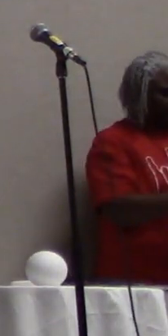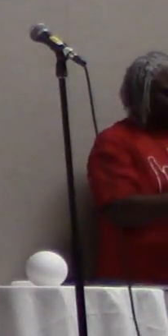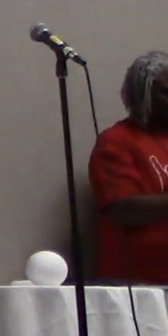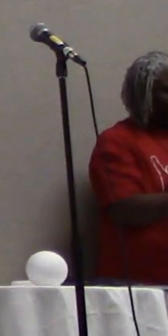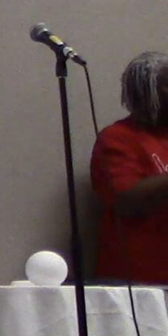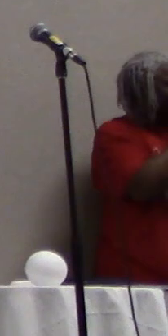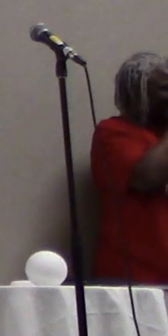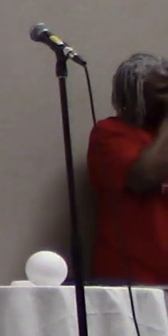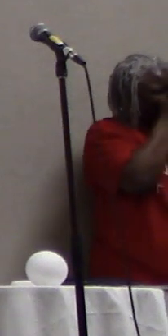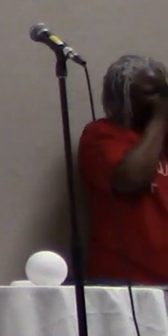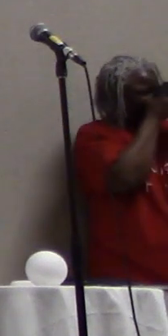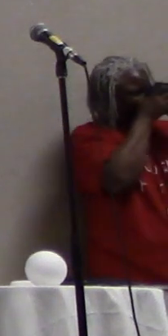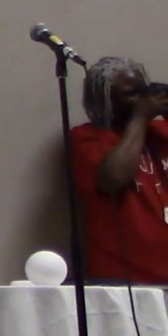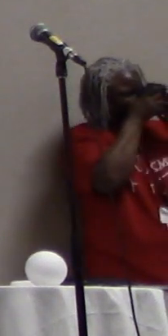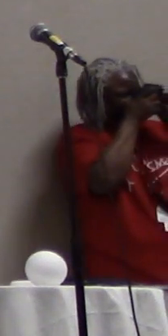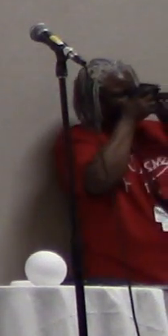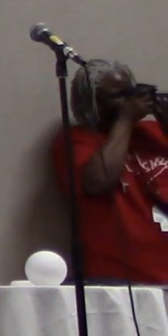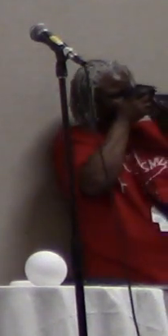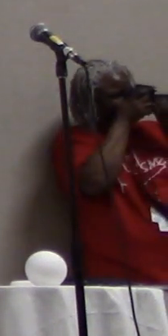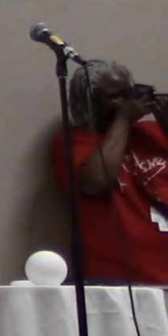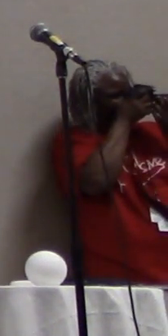Oh, I want to take everyone's picture.